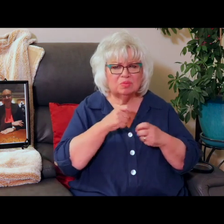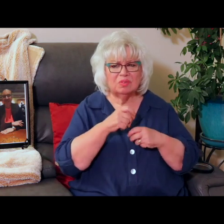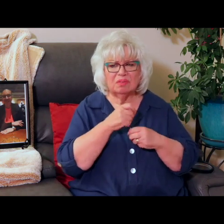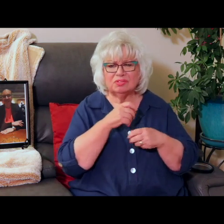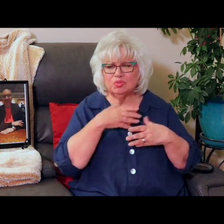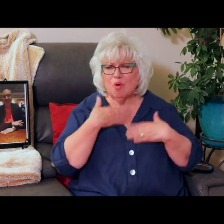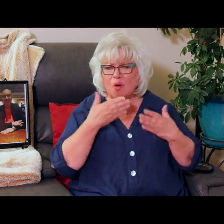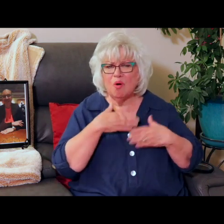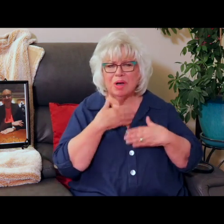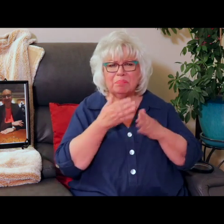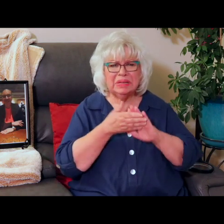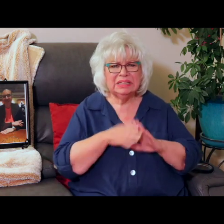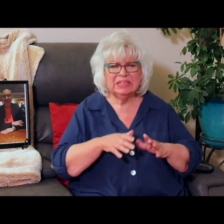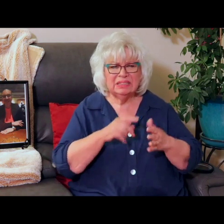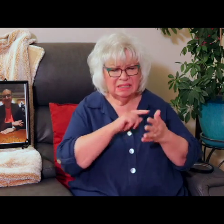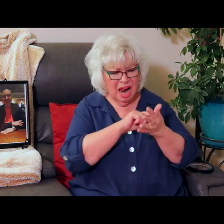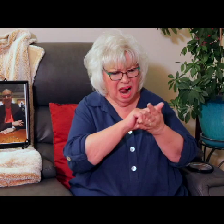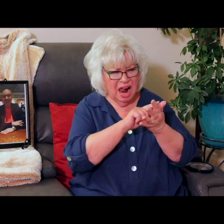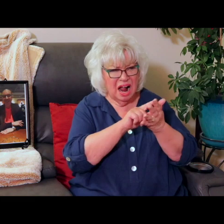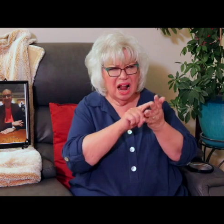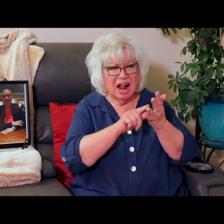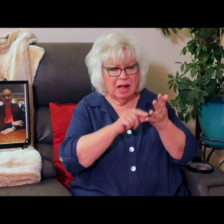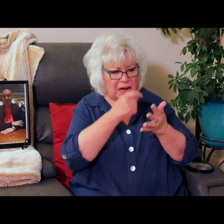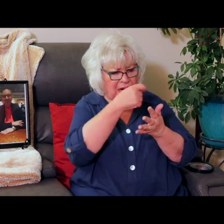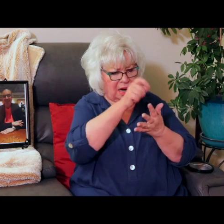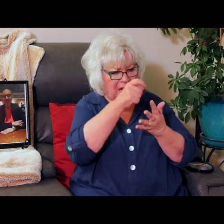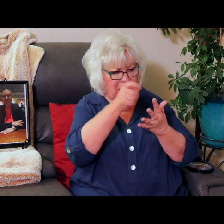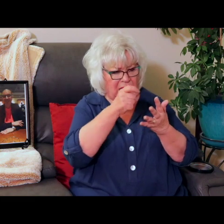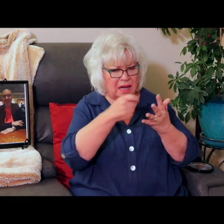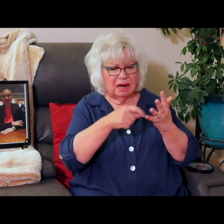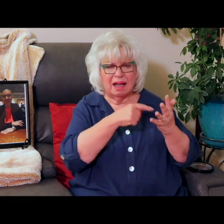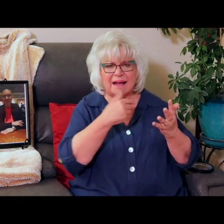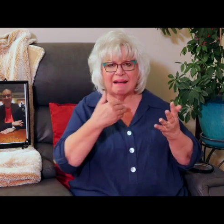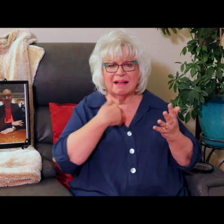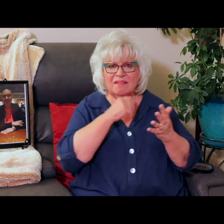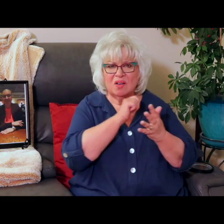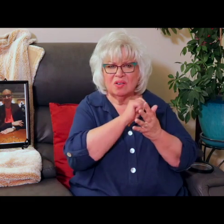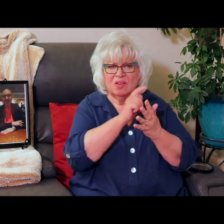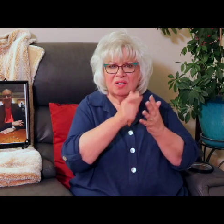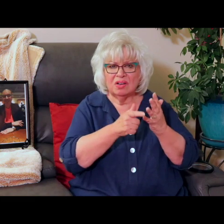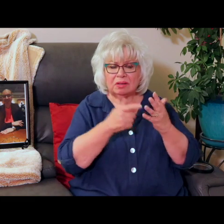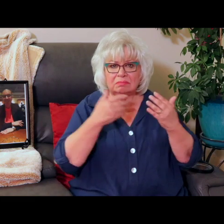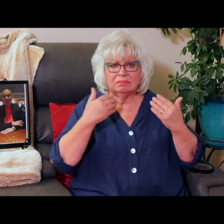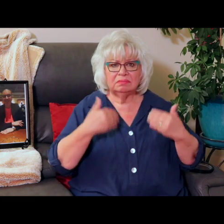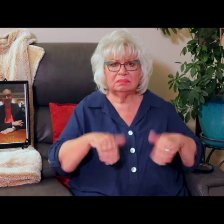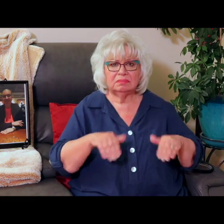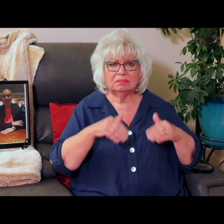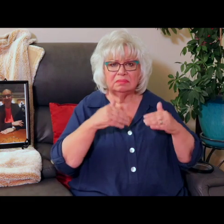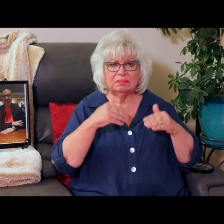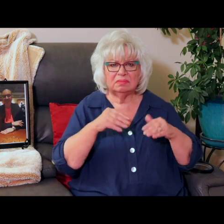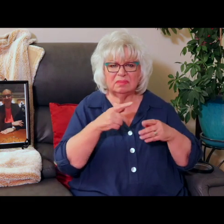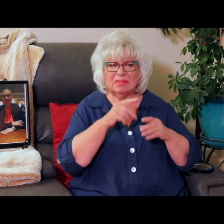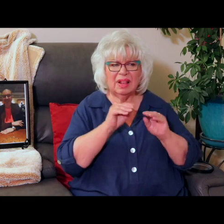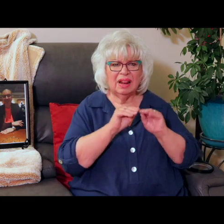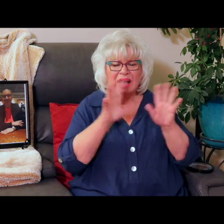patience, control, happiness, peace. He had all of them. He had every single one of those